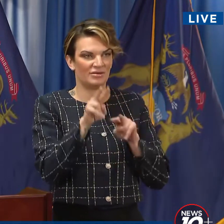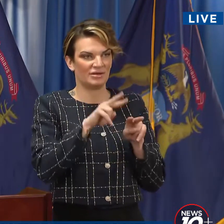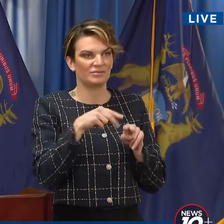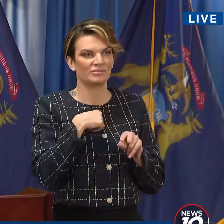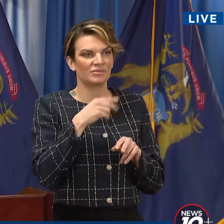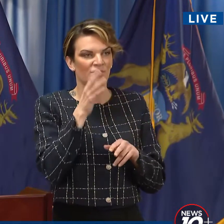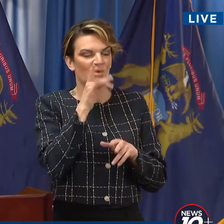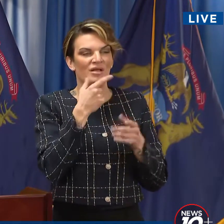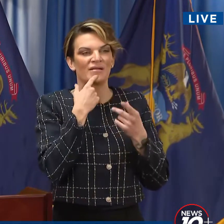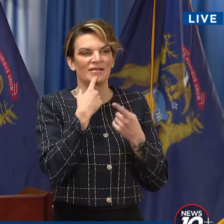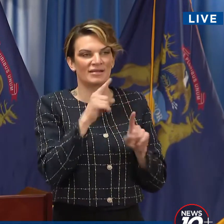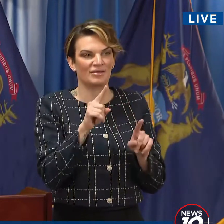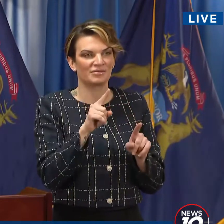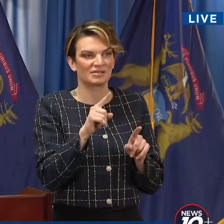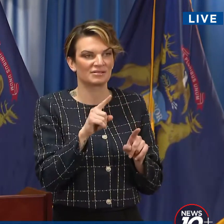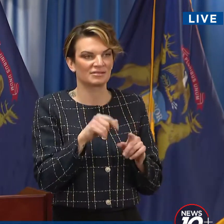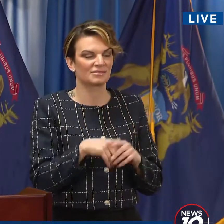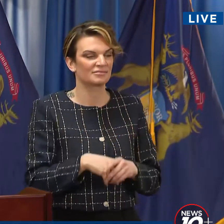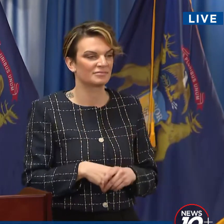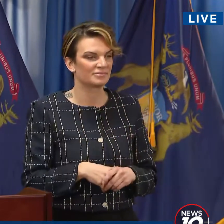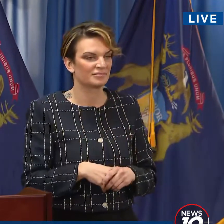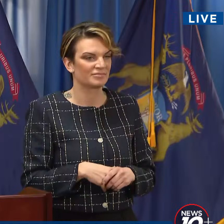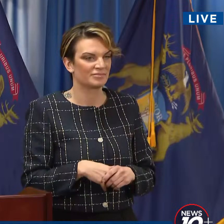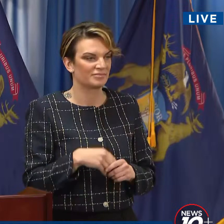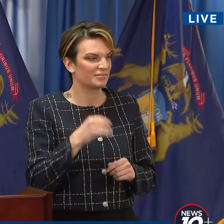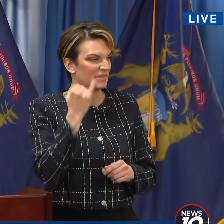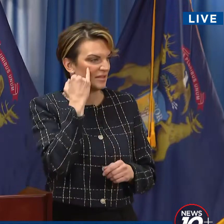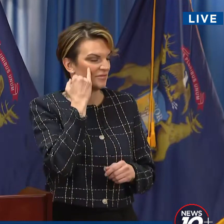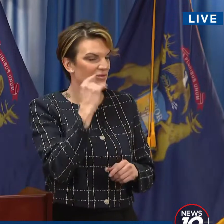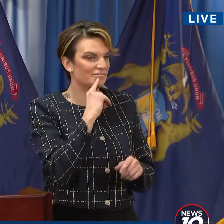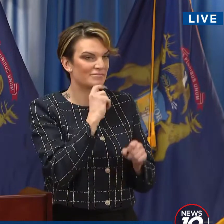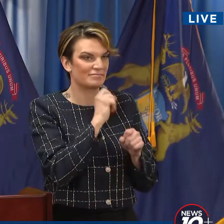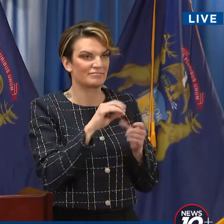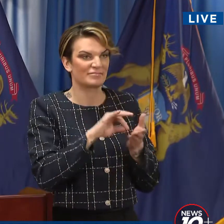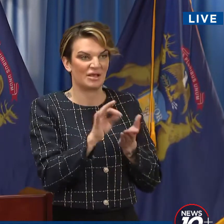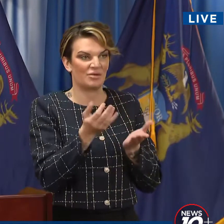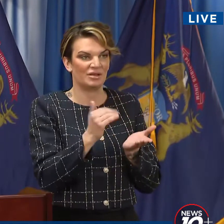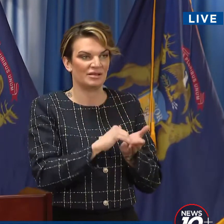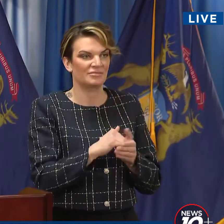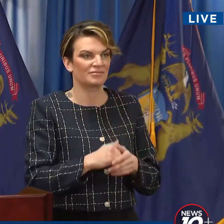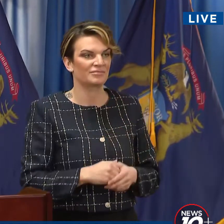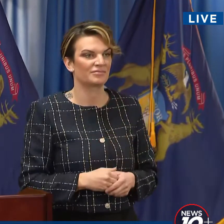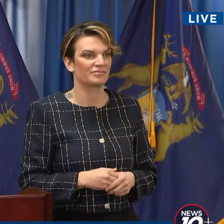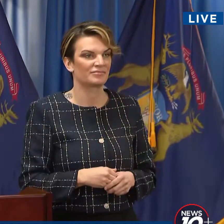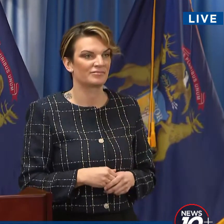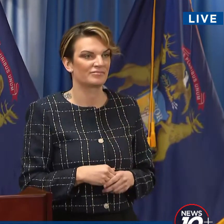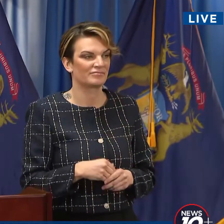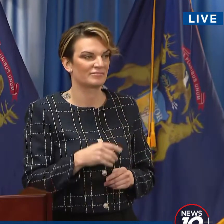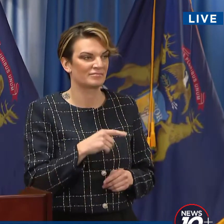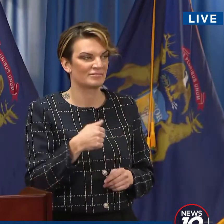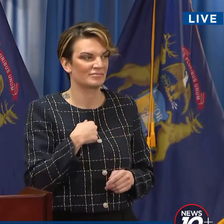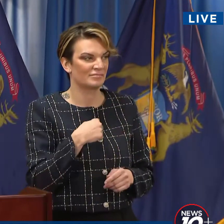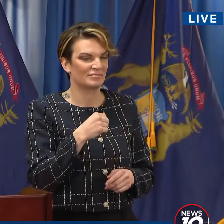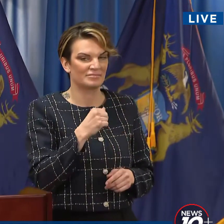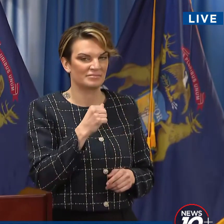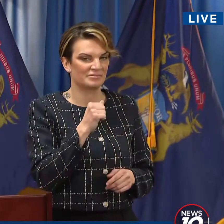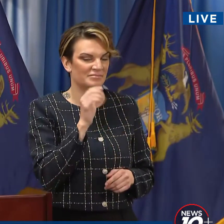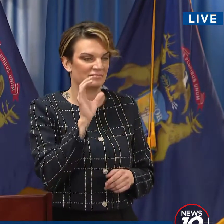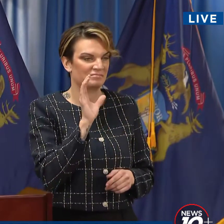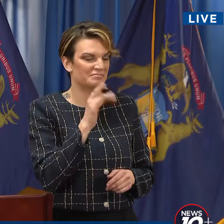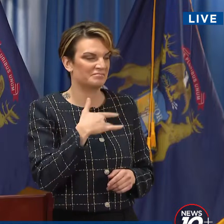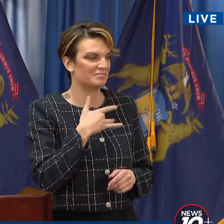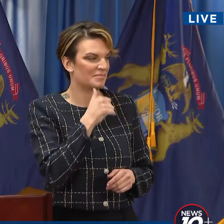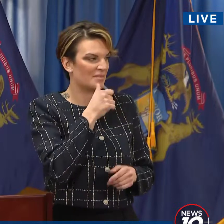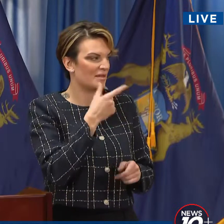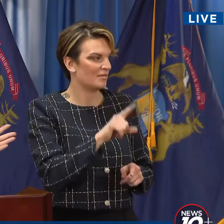we'll certainly announce anything that's determined in terms of an automatic recount if and when we reach that. But I don't see that just